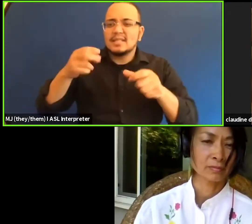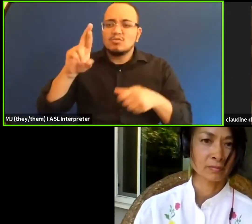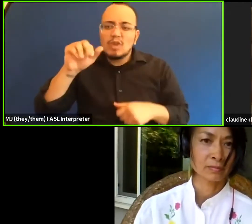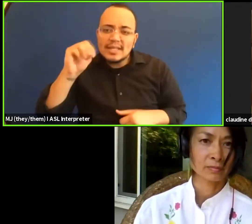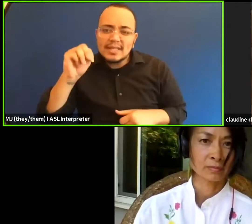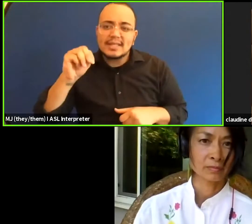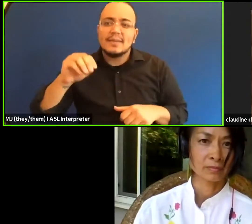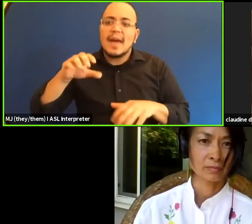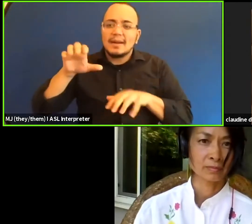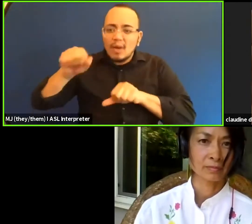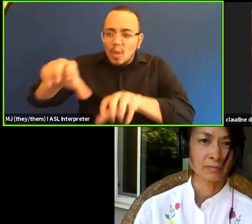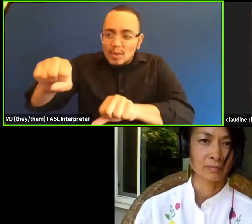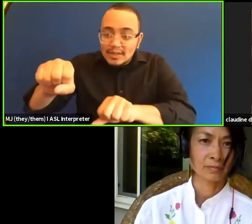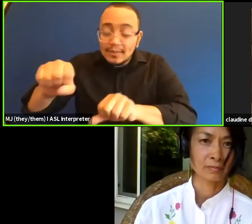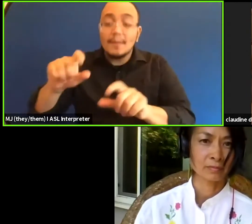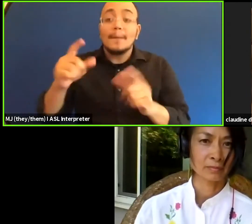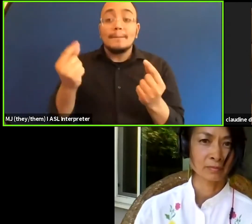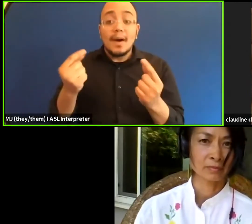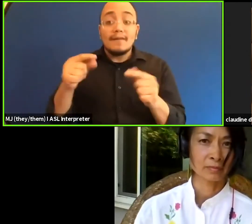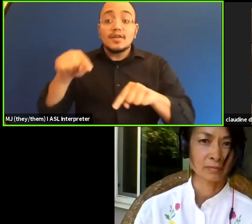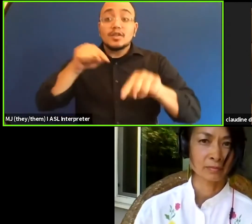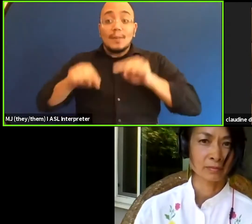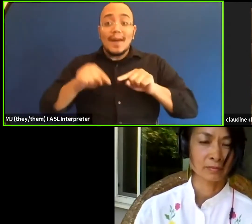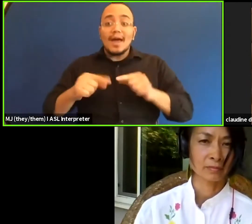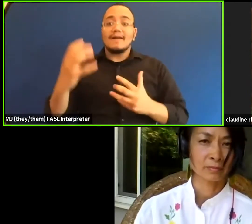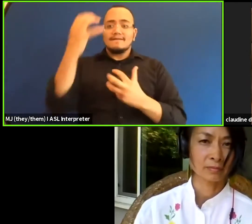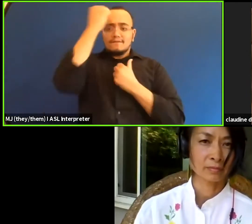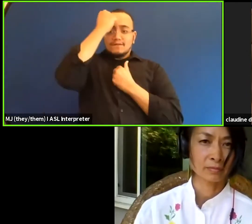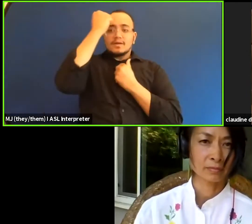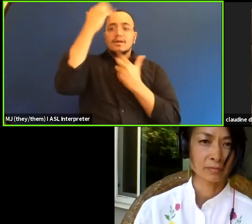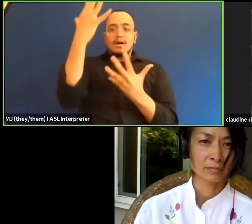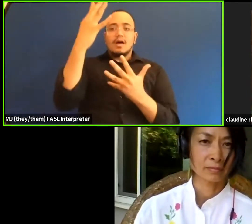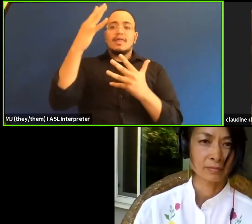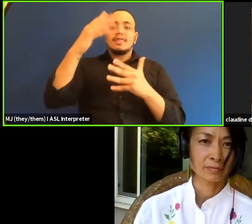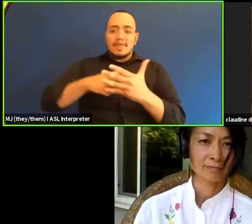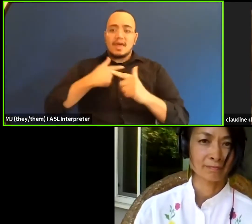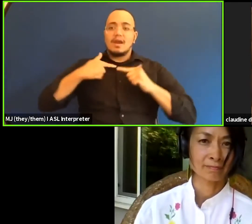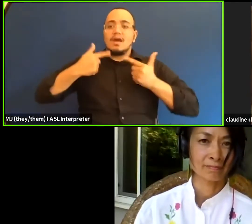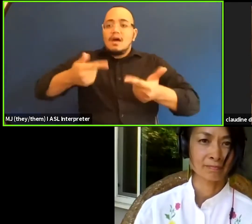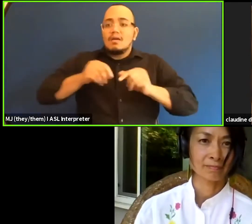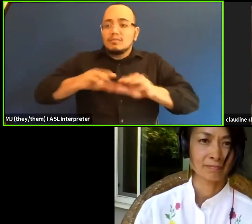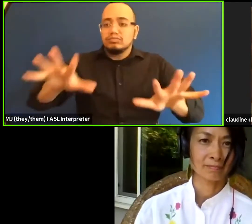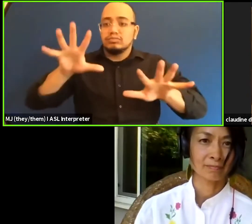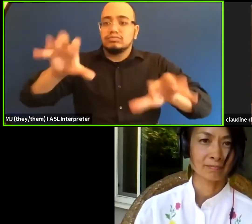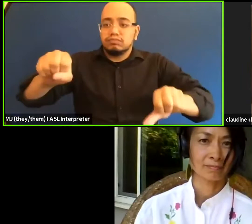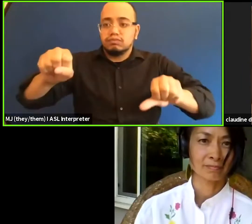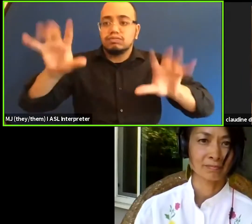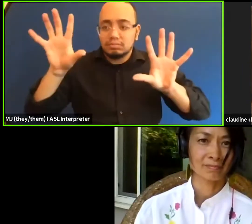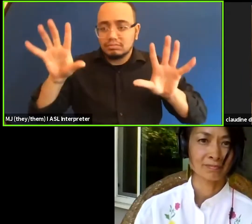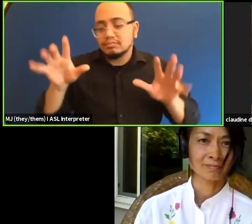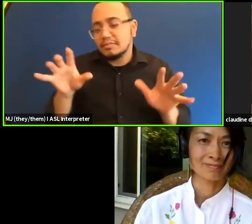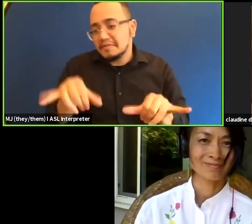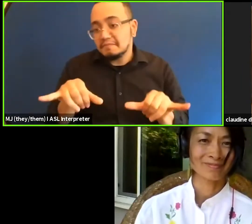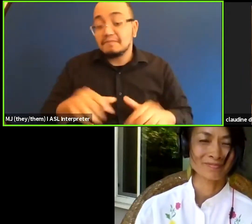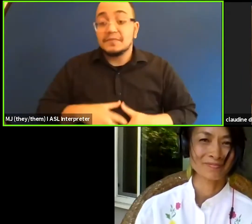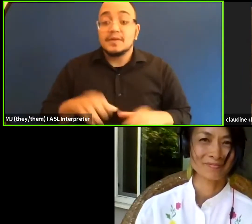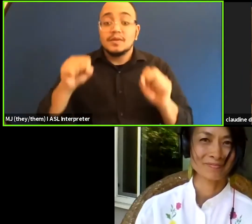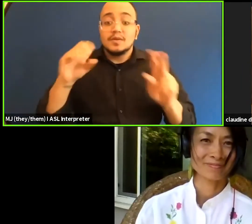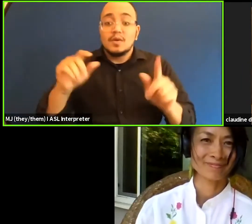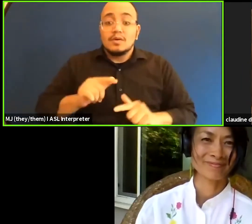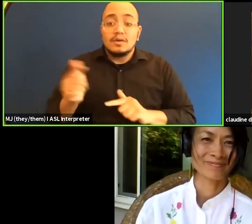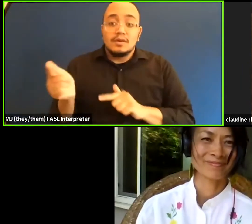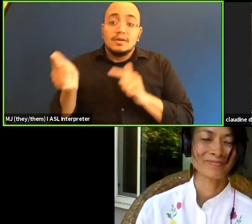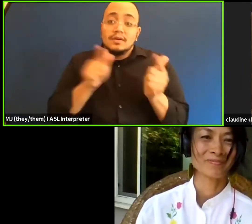within ourselves first, to our community, and to the world as a whole. With that, I'm gonna turn it over to my